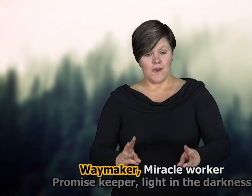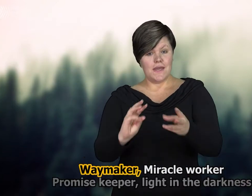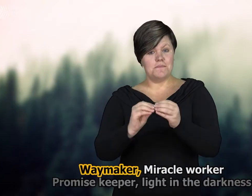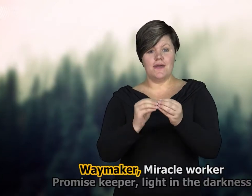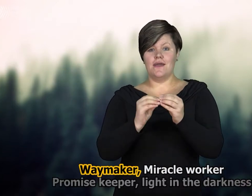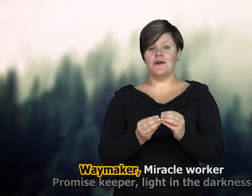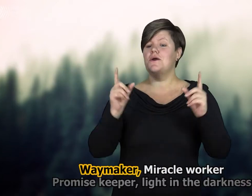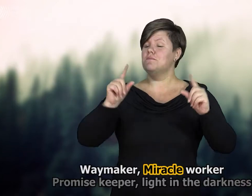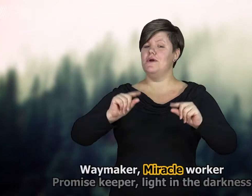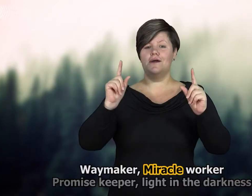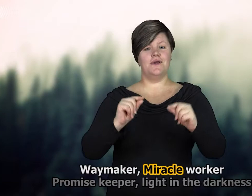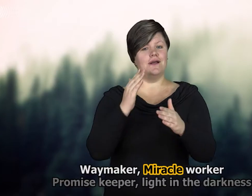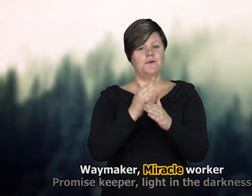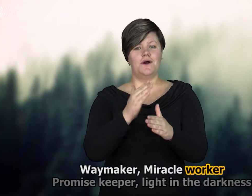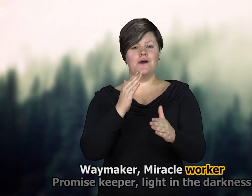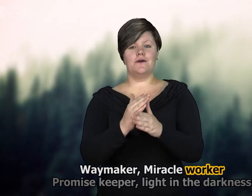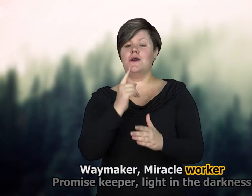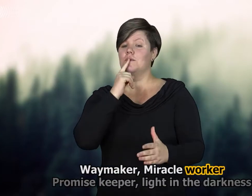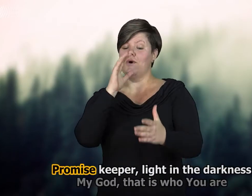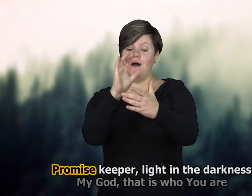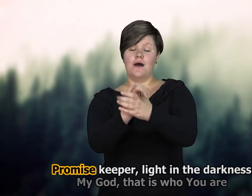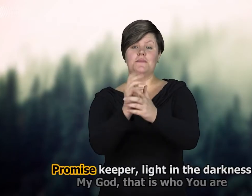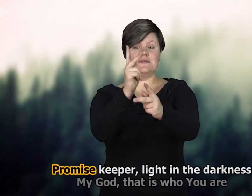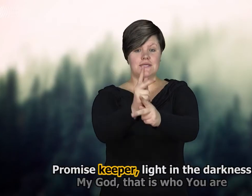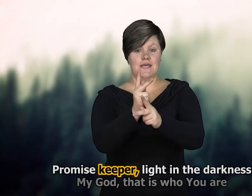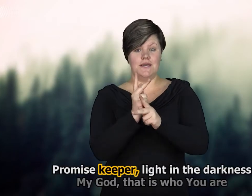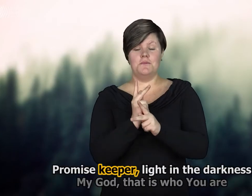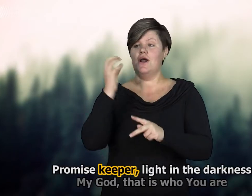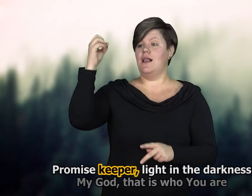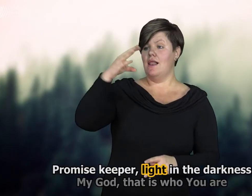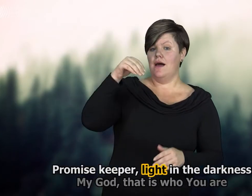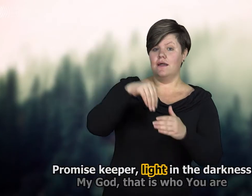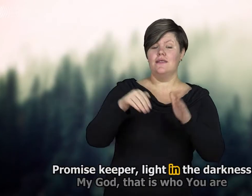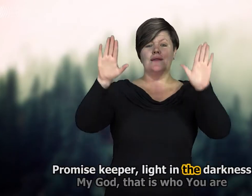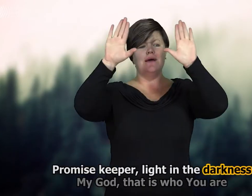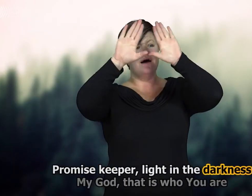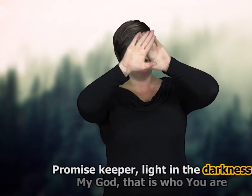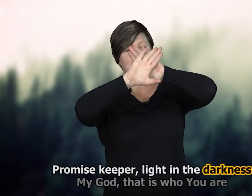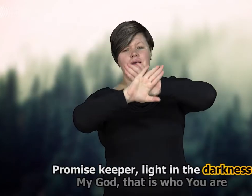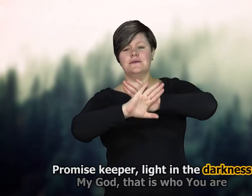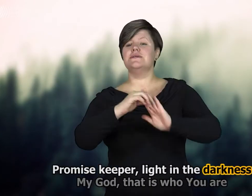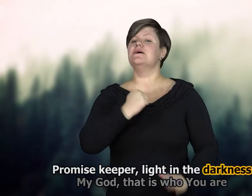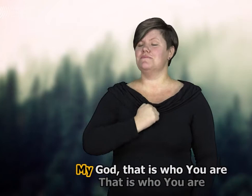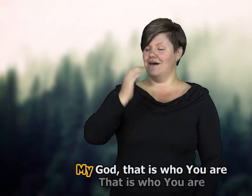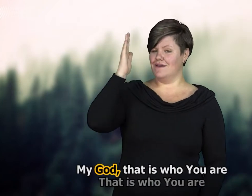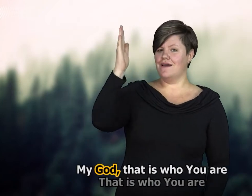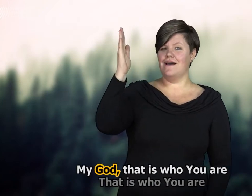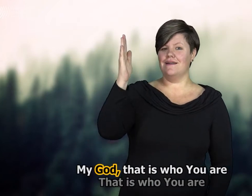Waymaker, miracle worker, promise keeper Light in the darkness, my God,